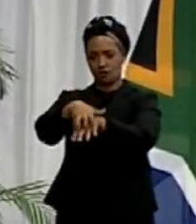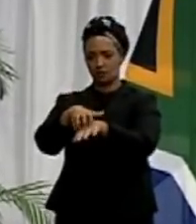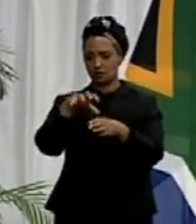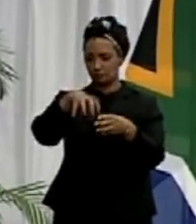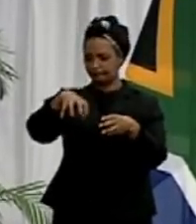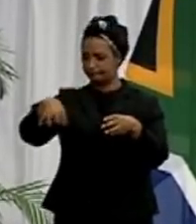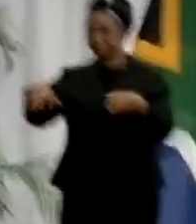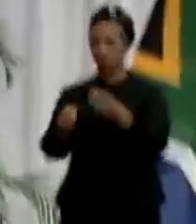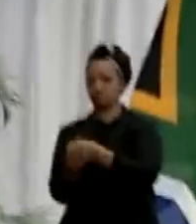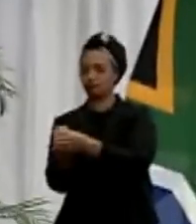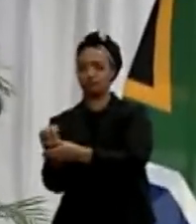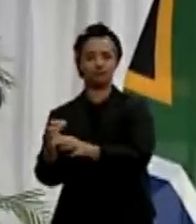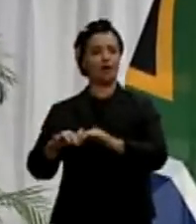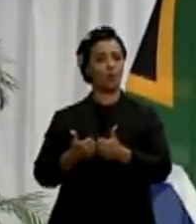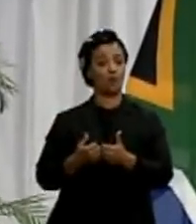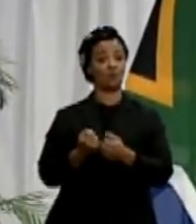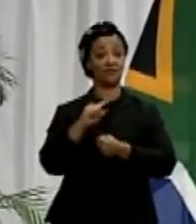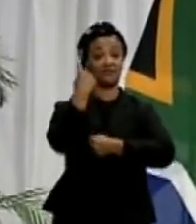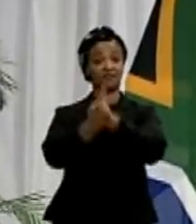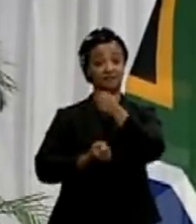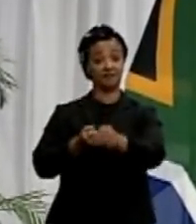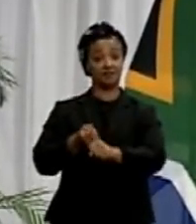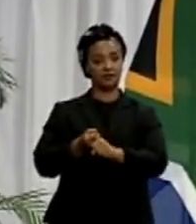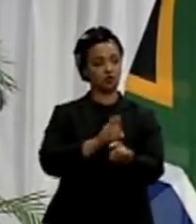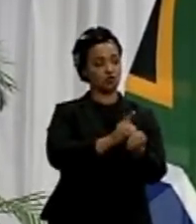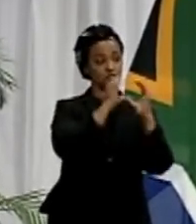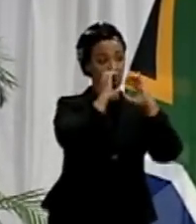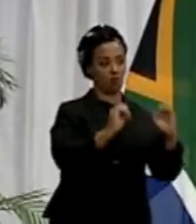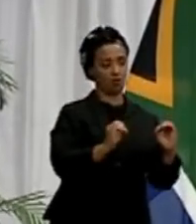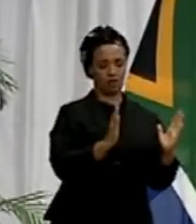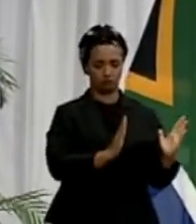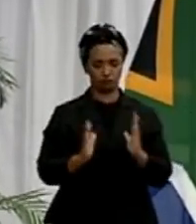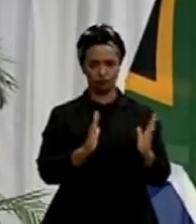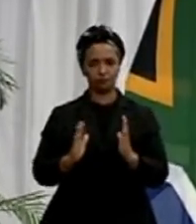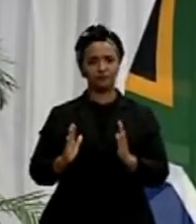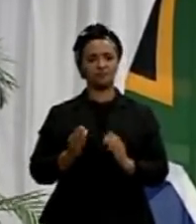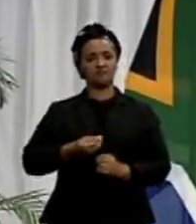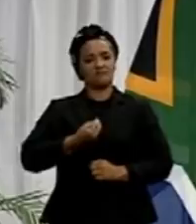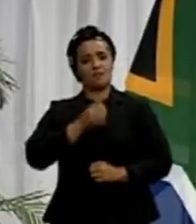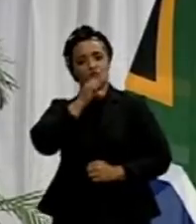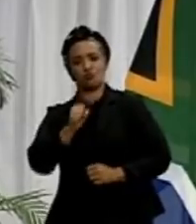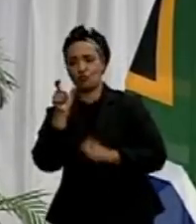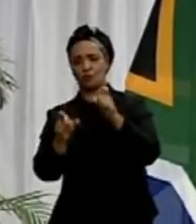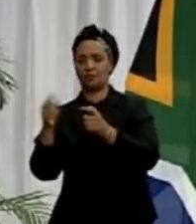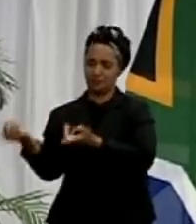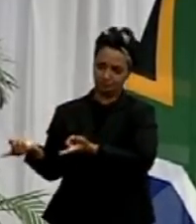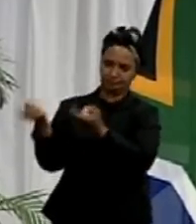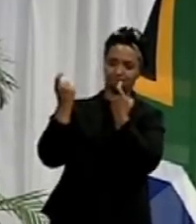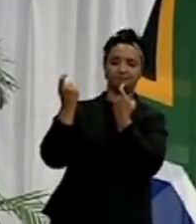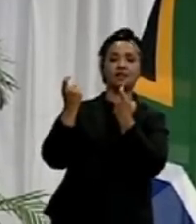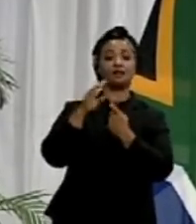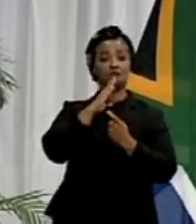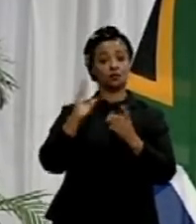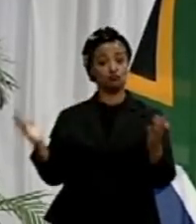holdings. Now, during the past year, Dr. Maponya organized the young and old people in Winterfeld